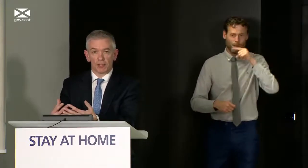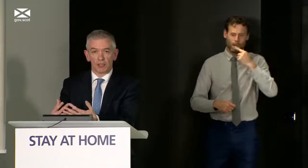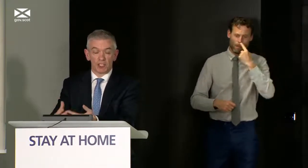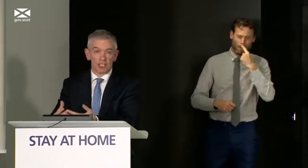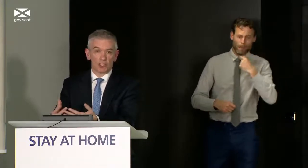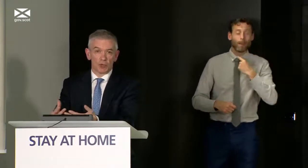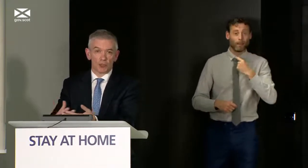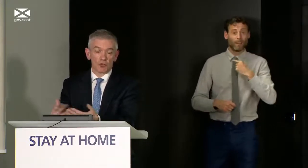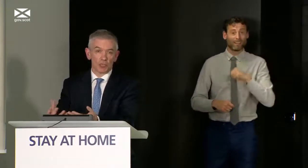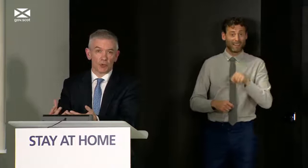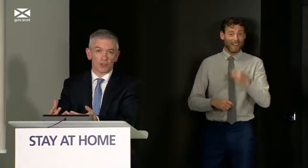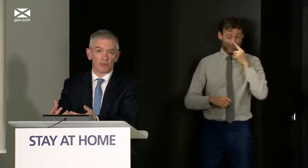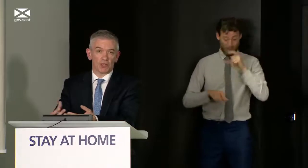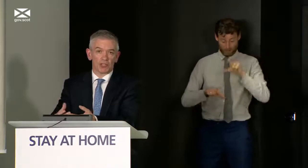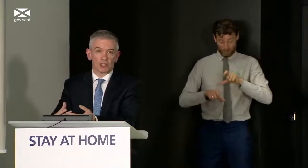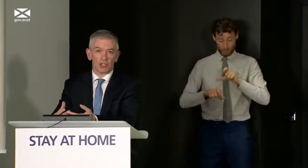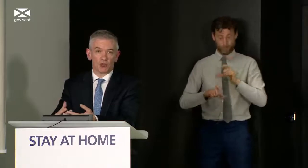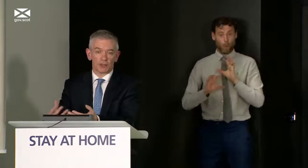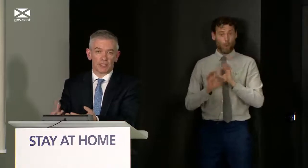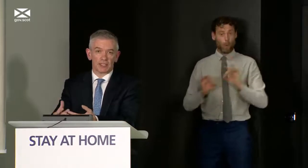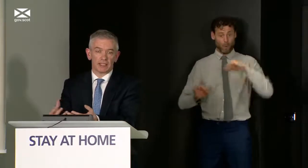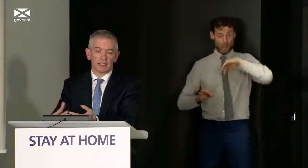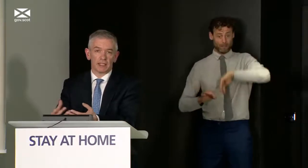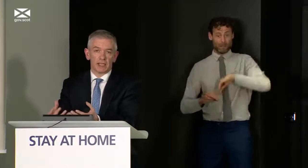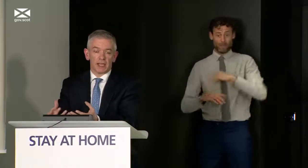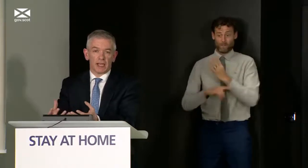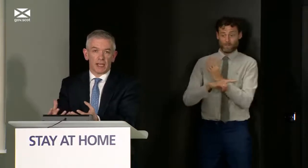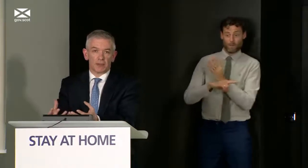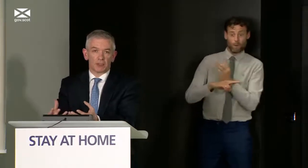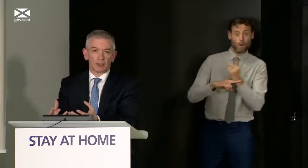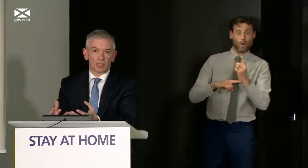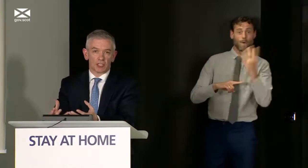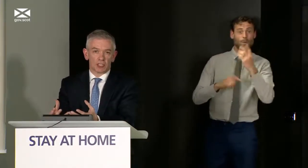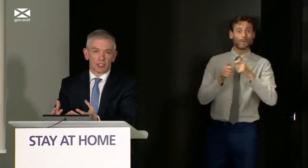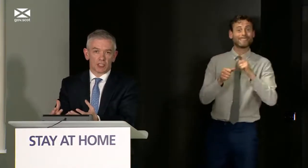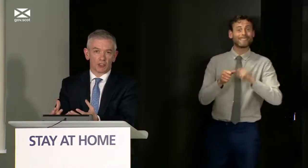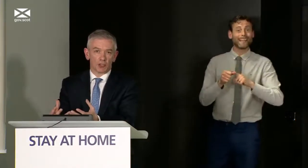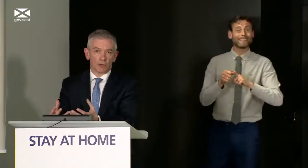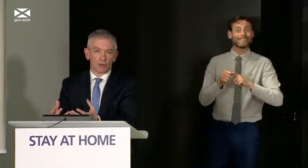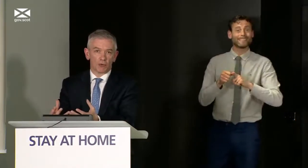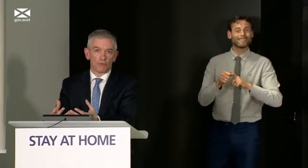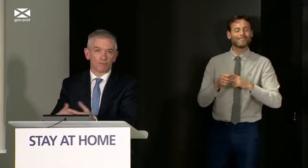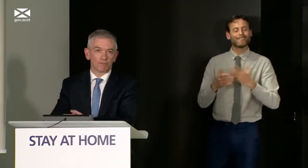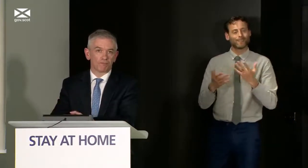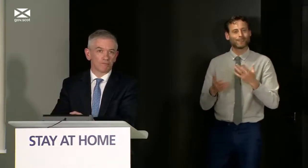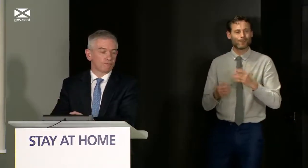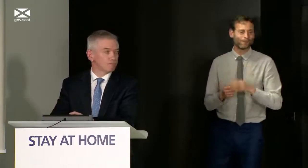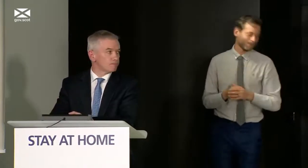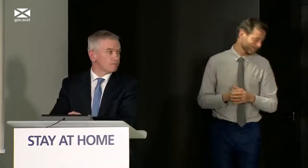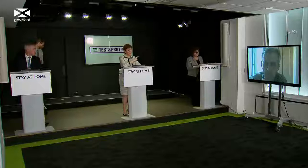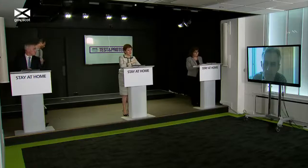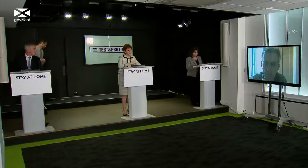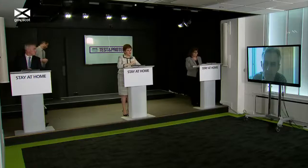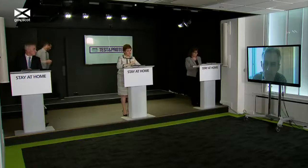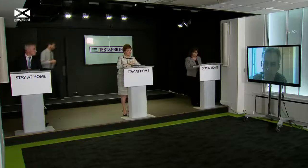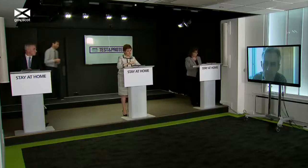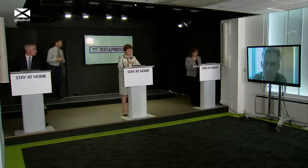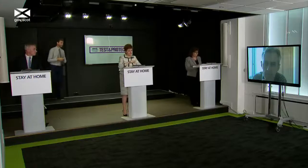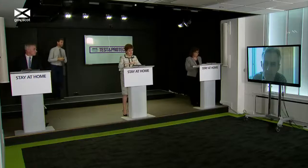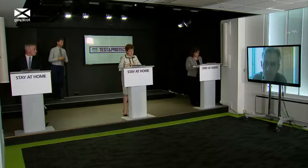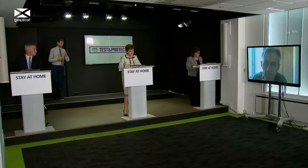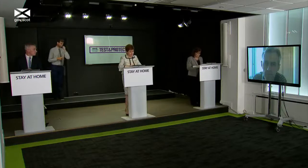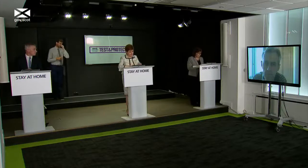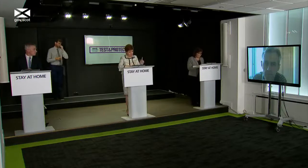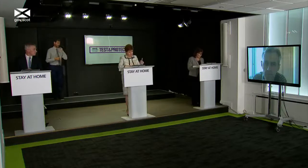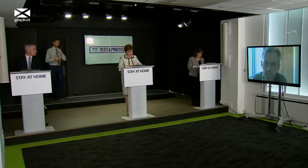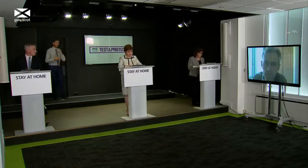the disease we associate with this virus, COVID-19, to actually start to come through. Before I hand over to Jean, just